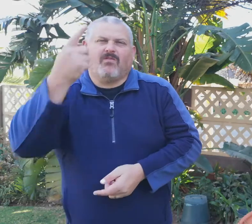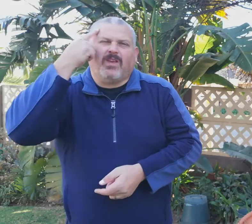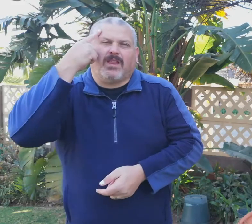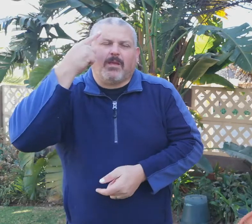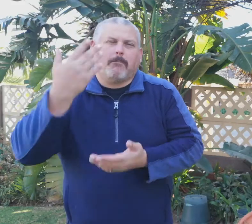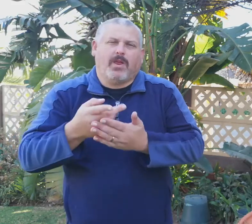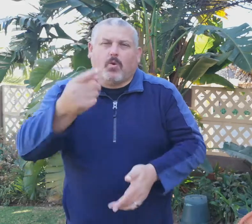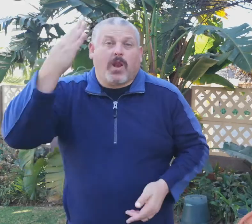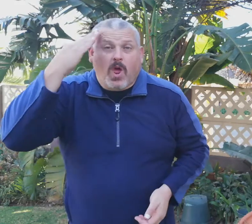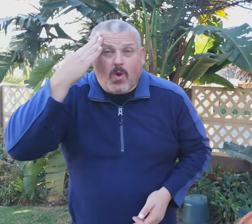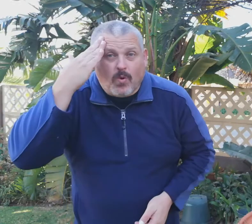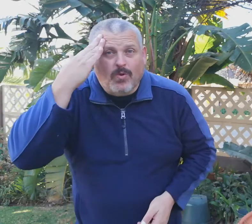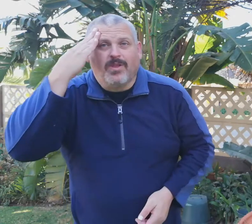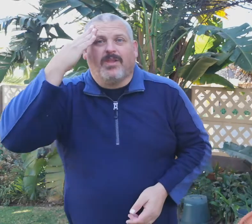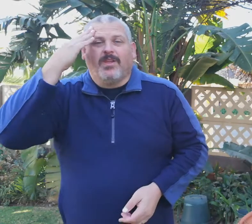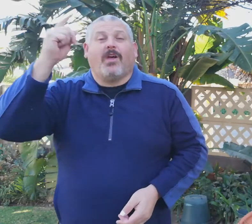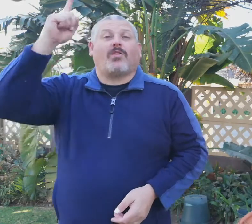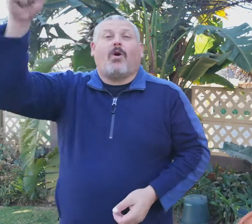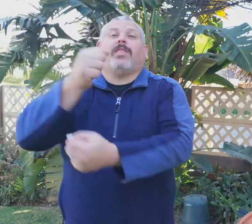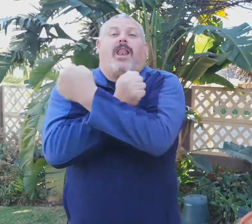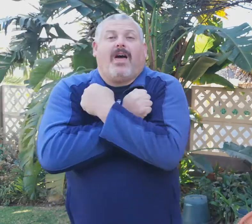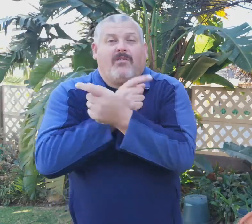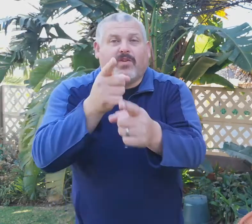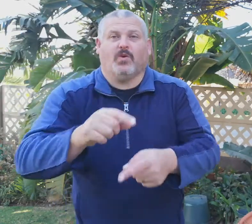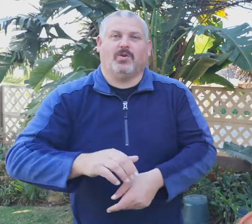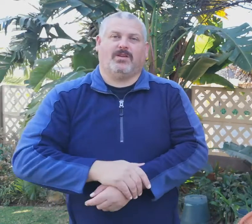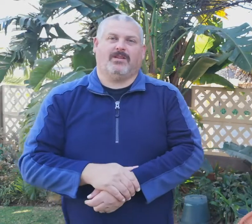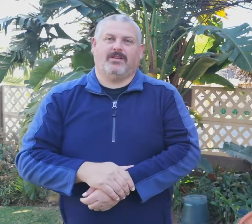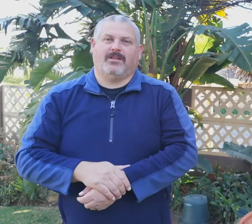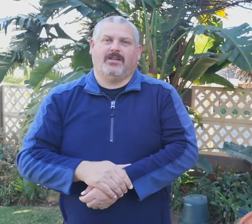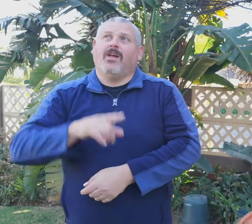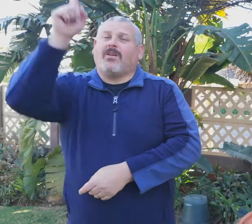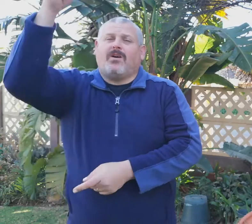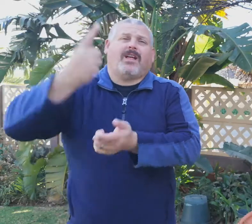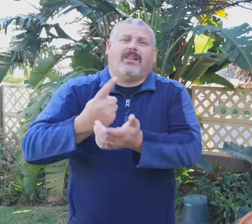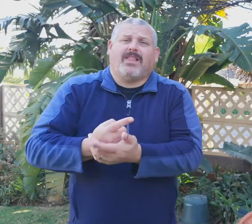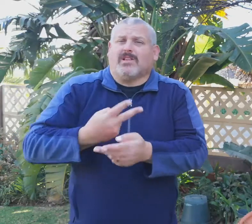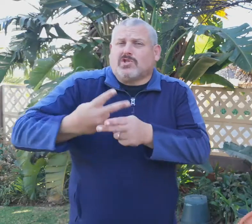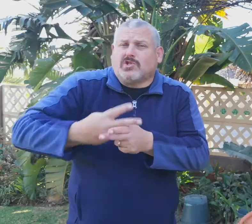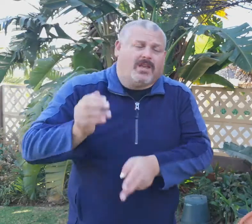Mag die weet, may you know that God love you. God altijd